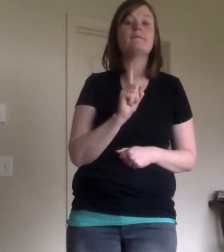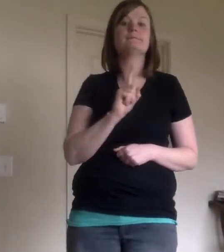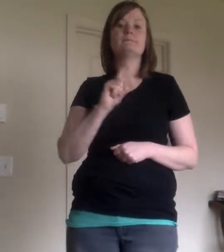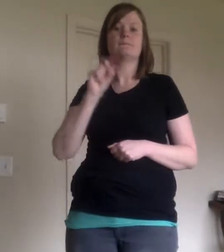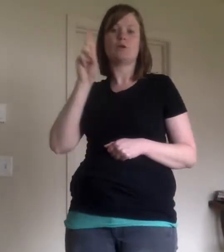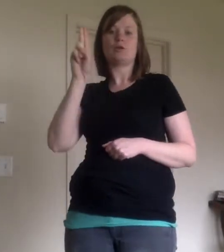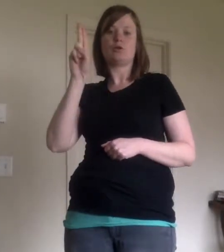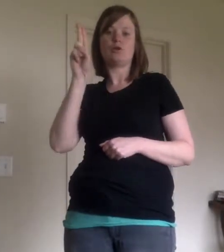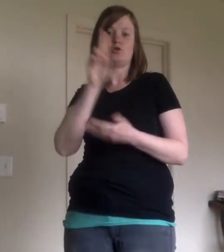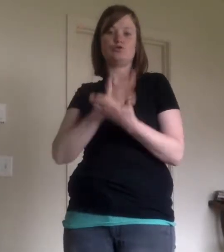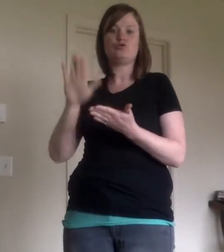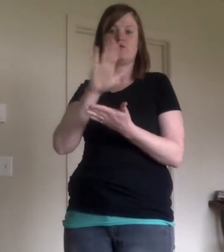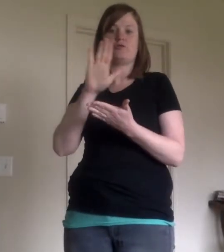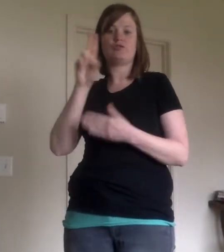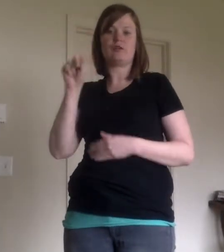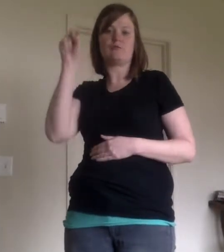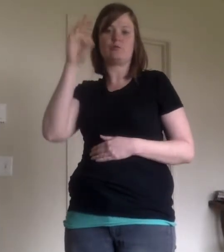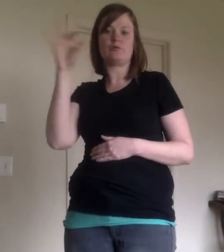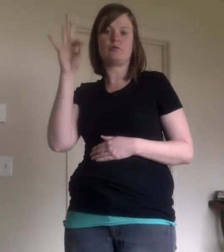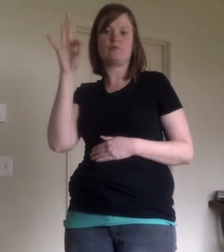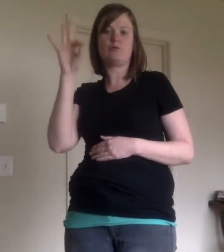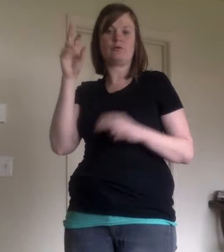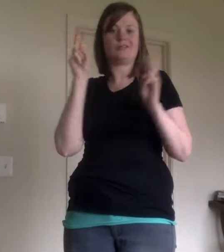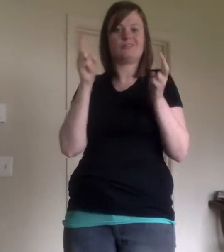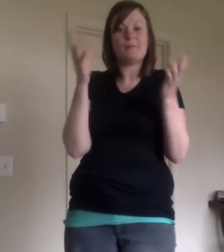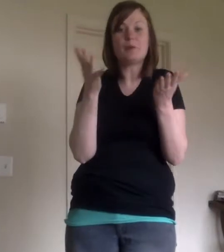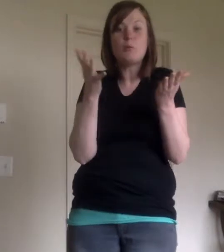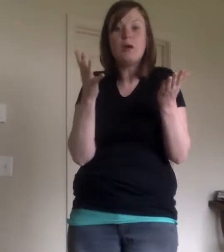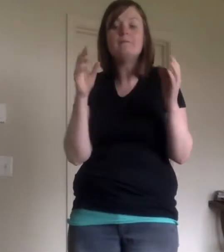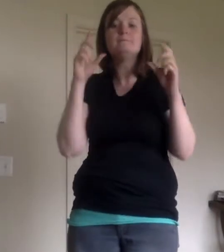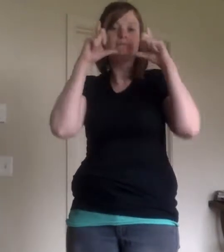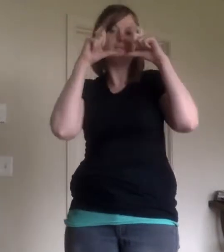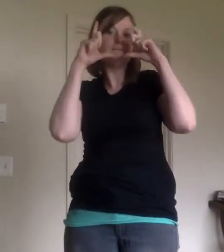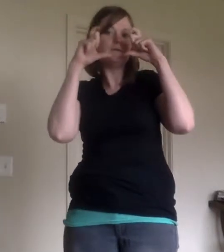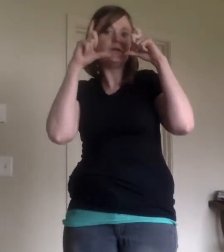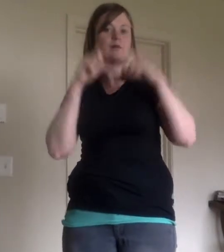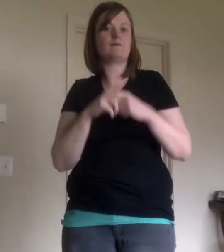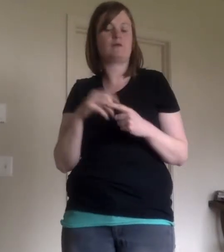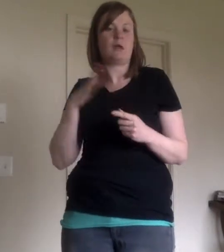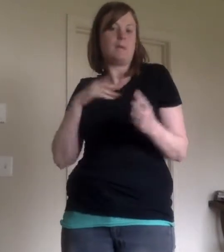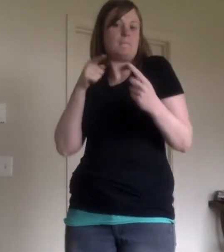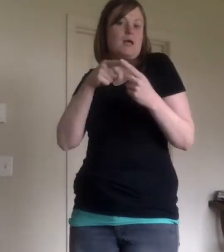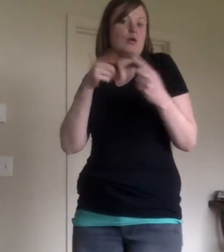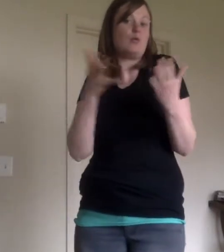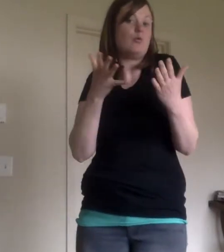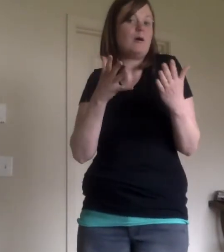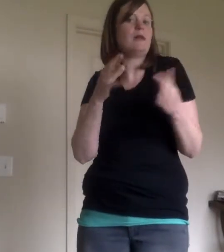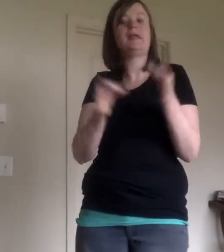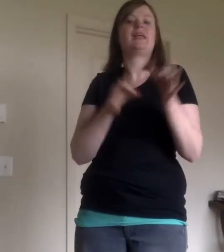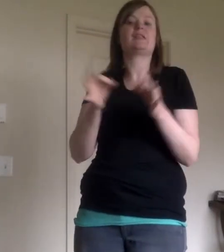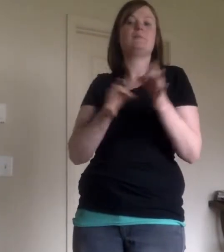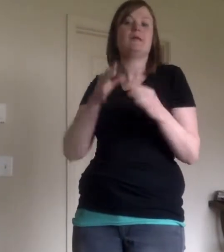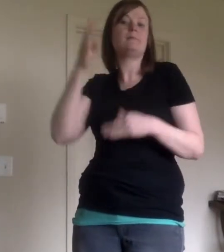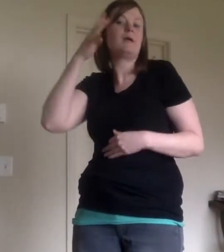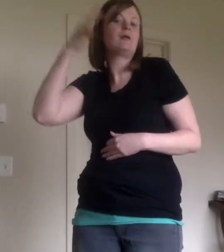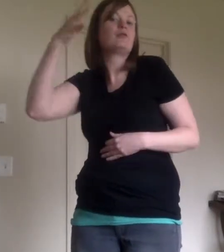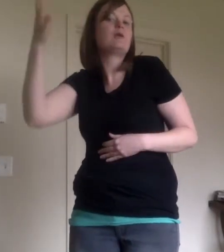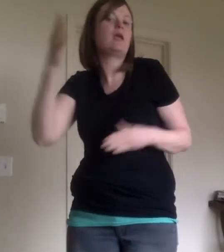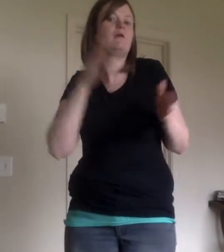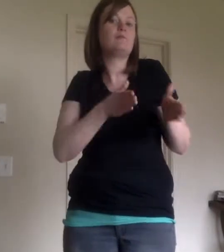is photography. And my goal is to explain my creative process using photography. And